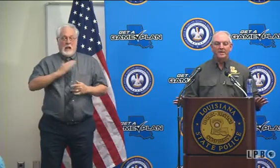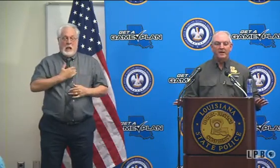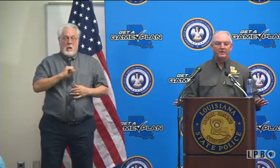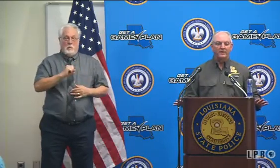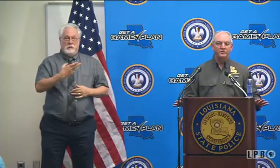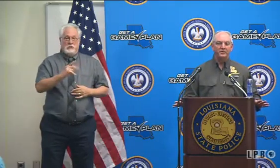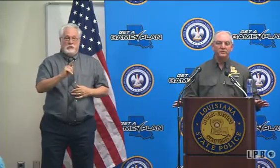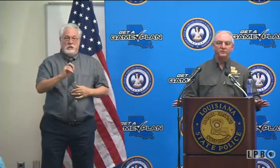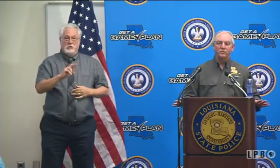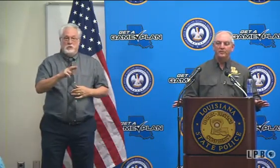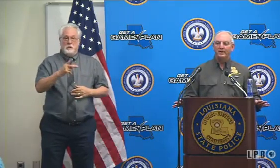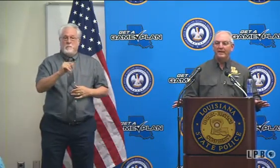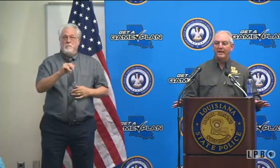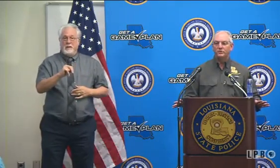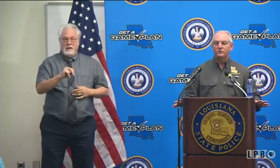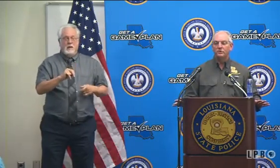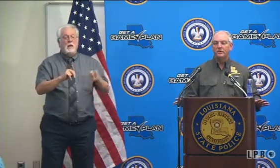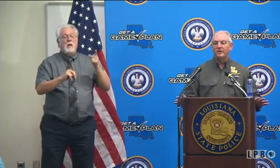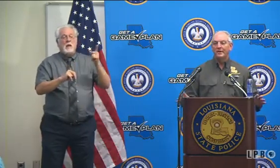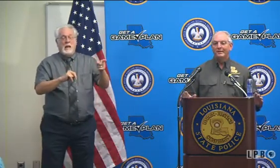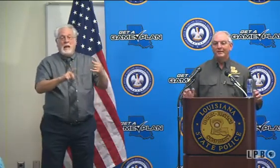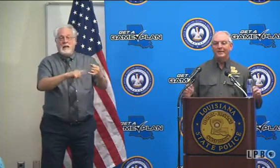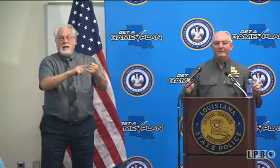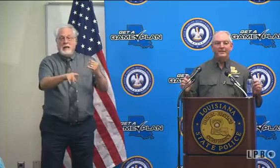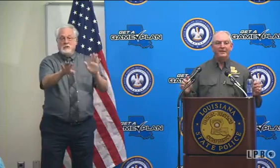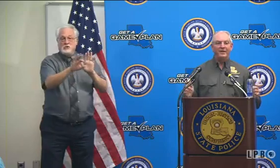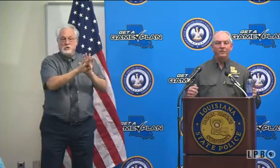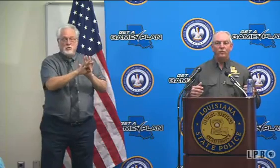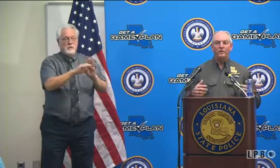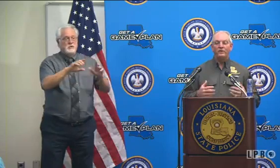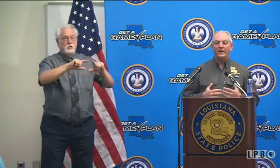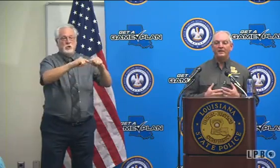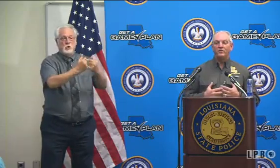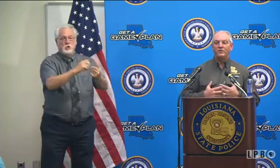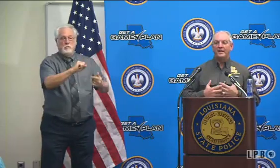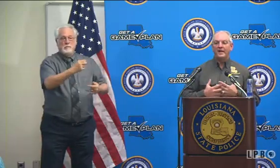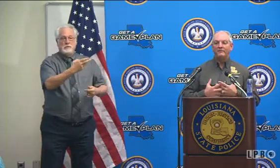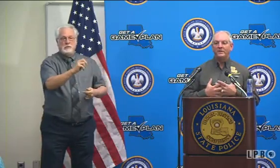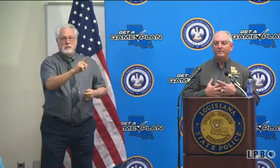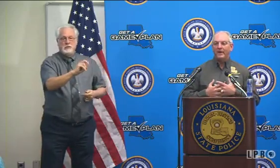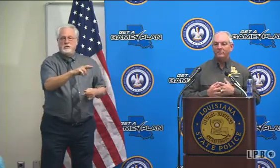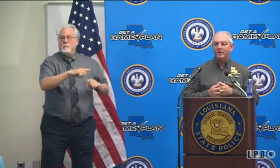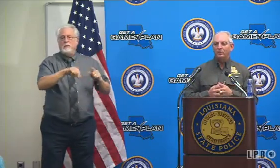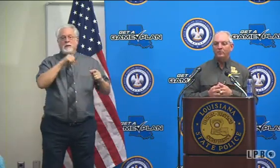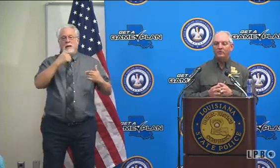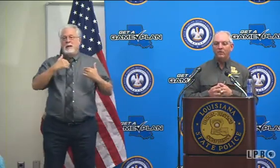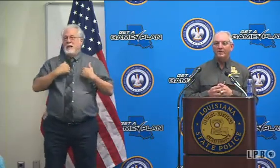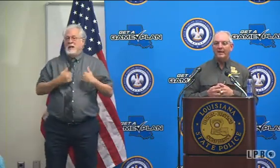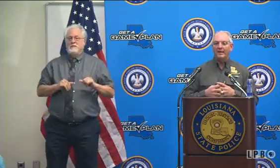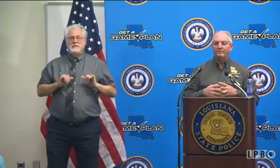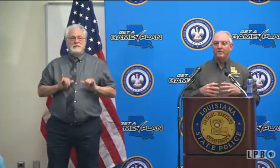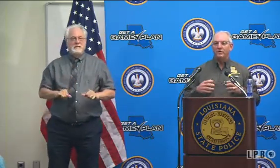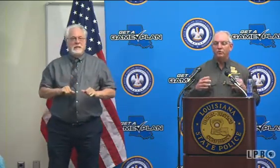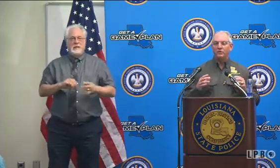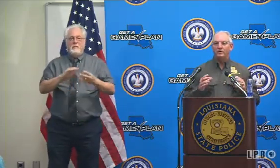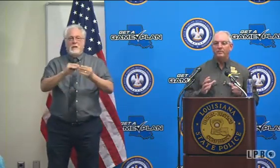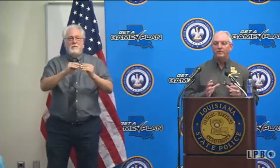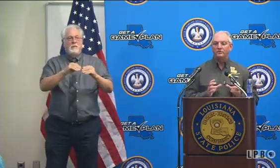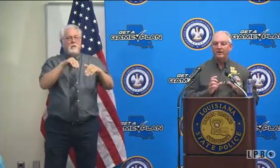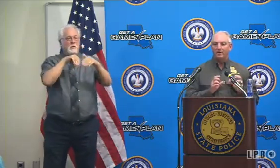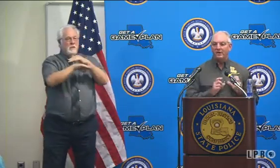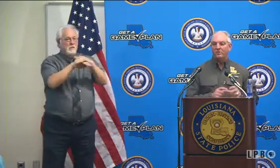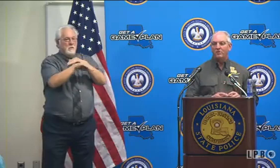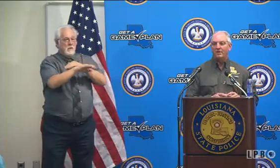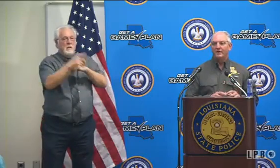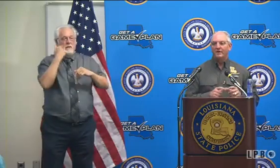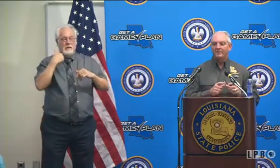plan, congregant shelters will be a last resort. But even there, we are not going to have the capacity we would normally have, because we're going to be